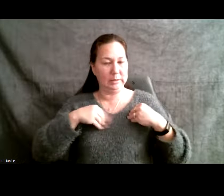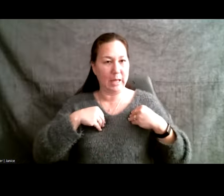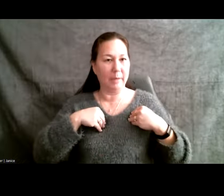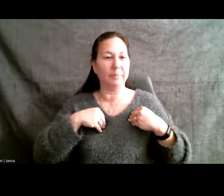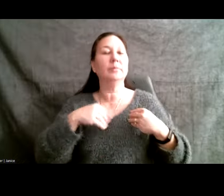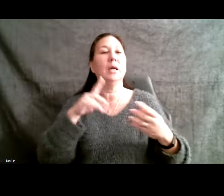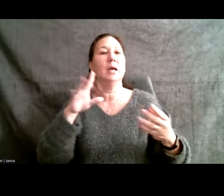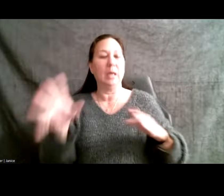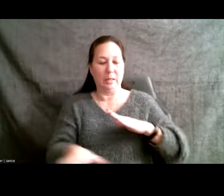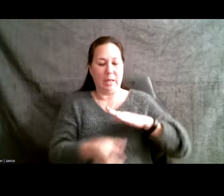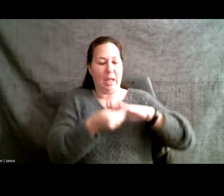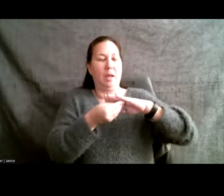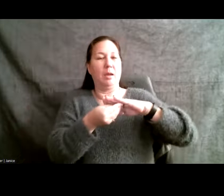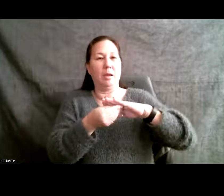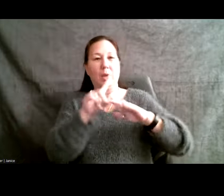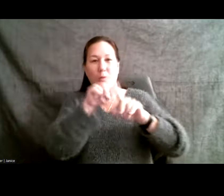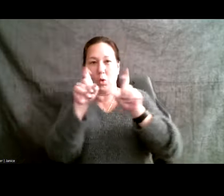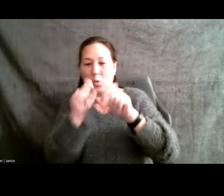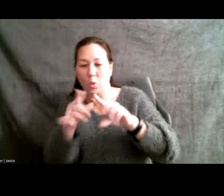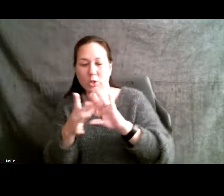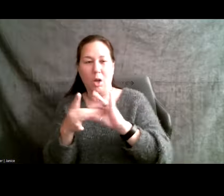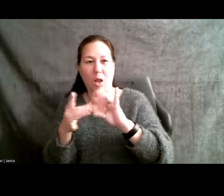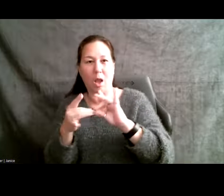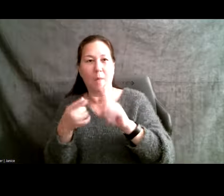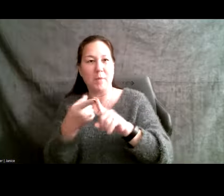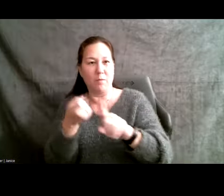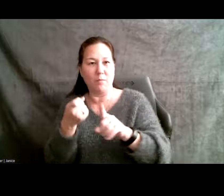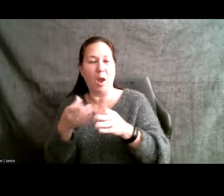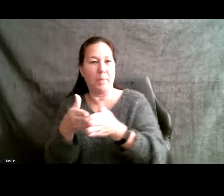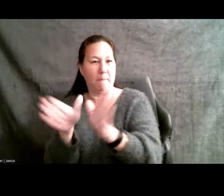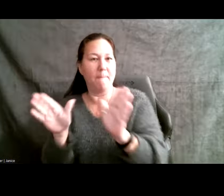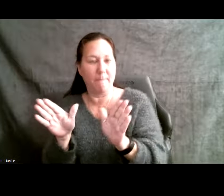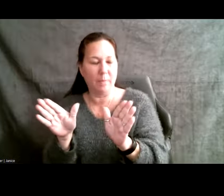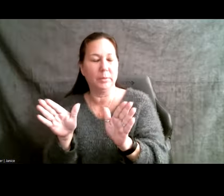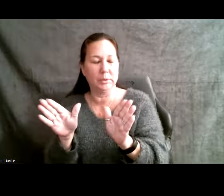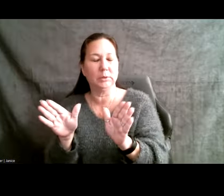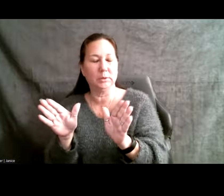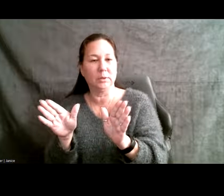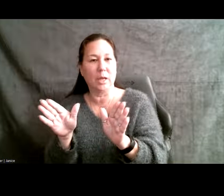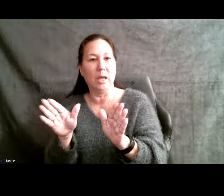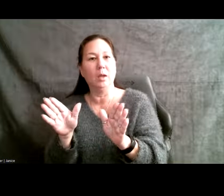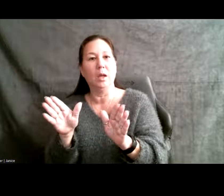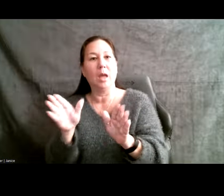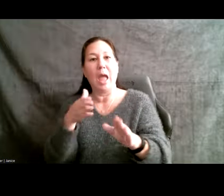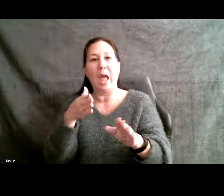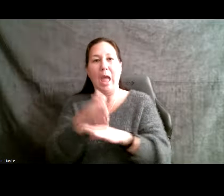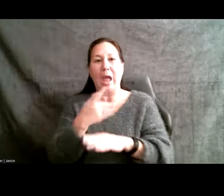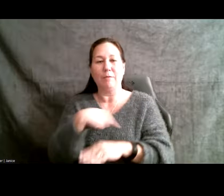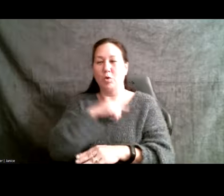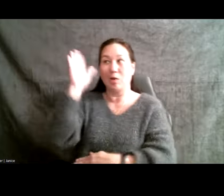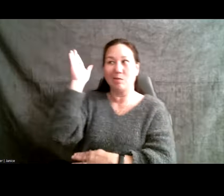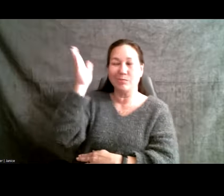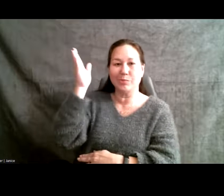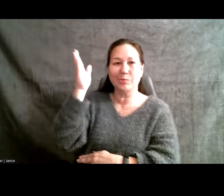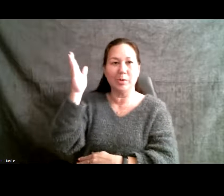include the questions that come in from the public at the end of our formal deliberations to be